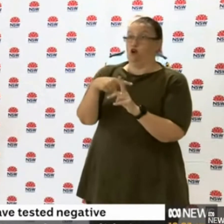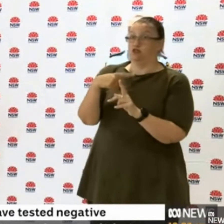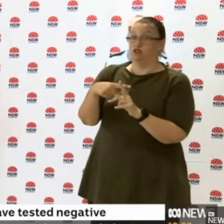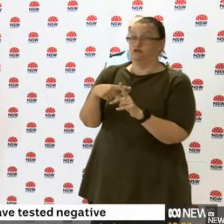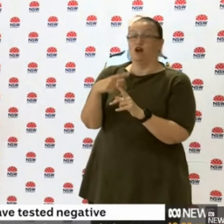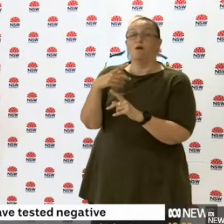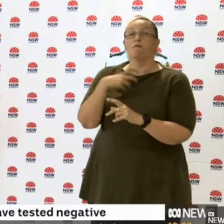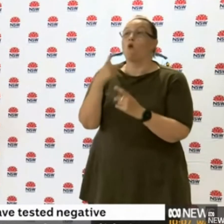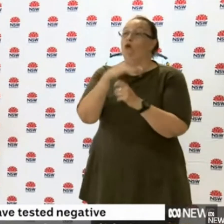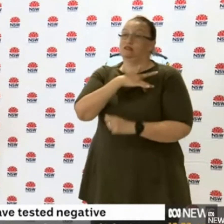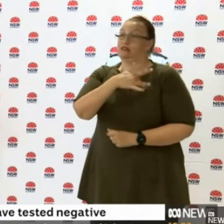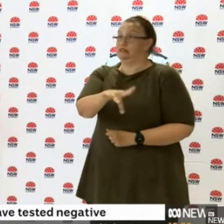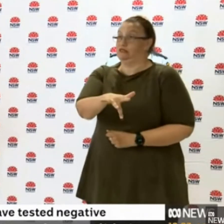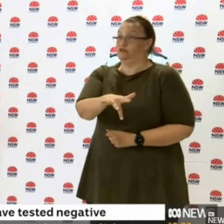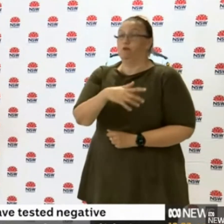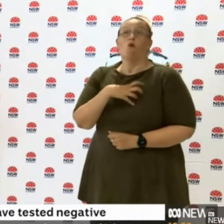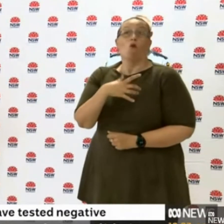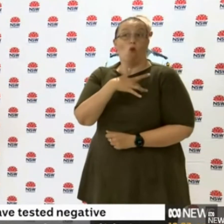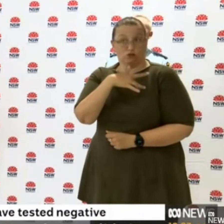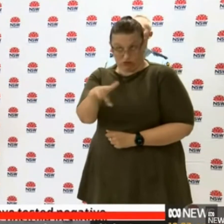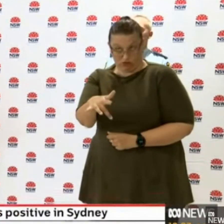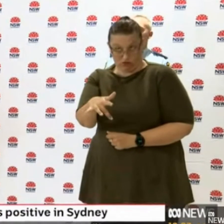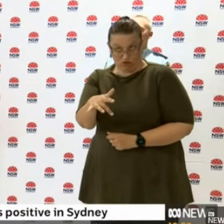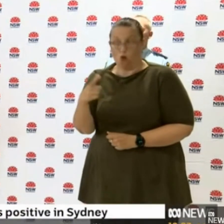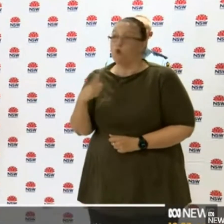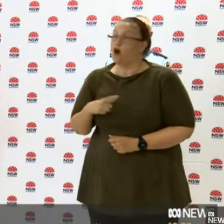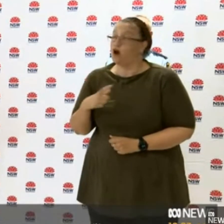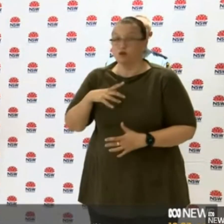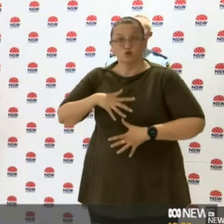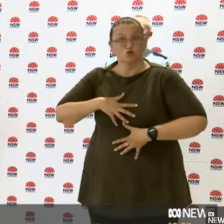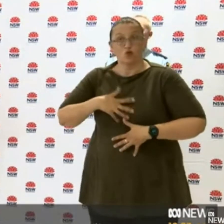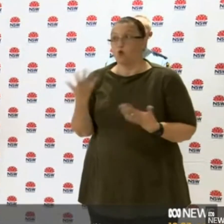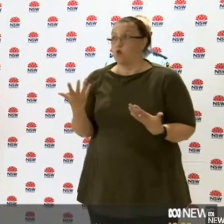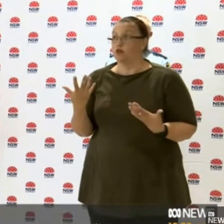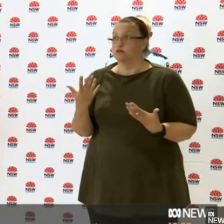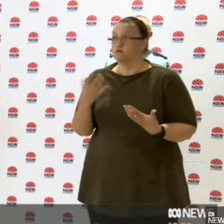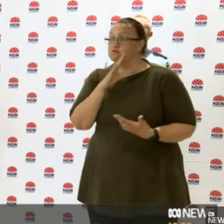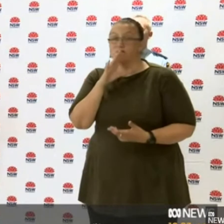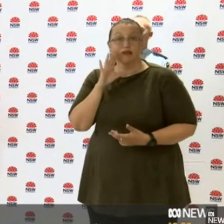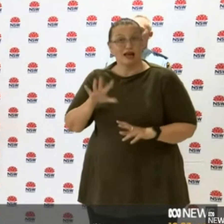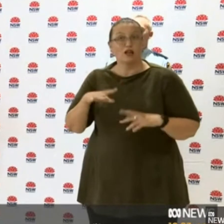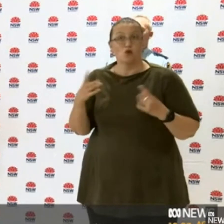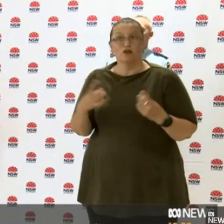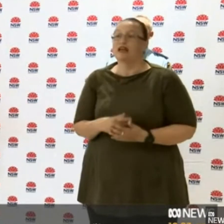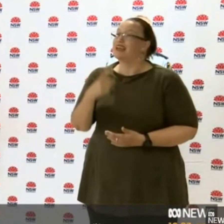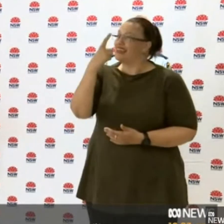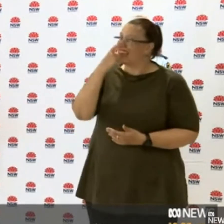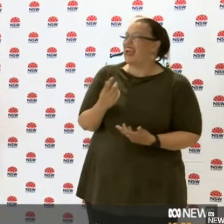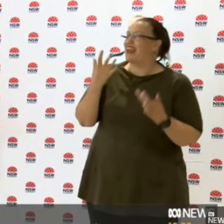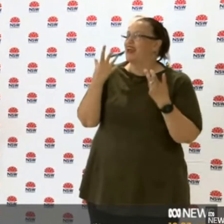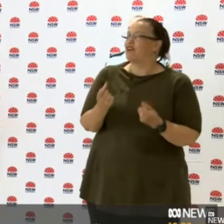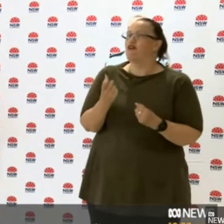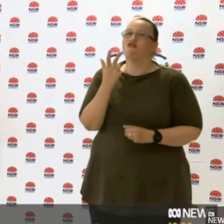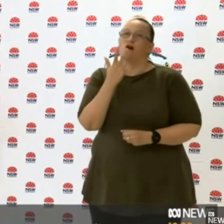miss any cases. So it's set up at a very sensitive, and so we actually find a lot of false positive or false non-negative